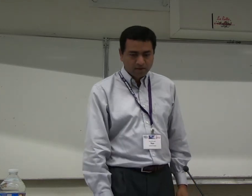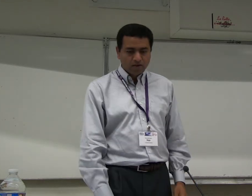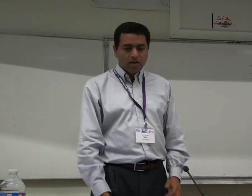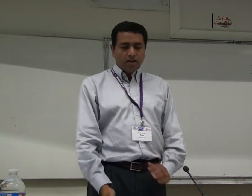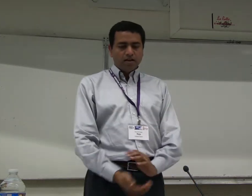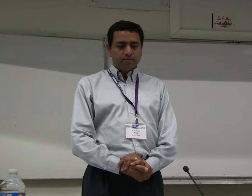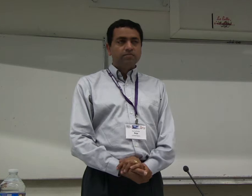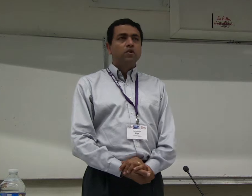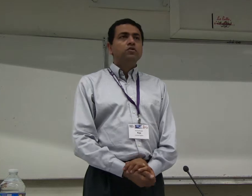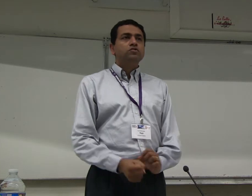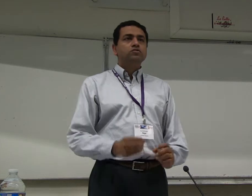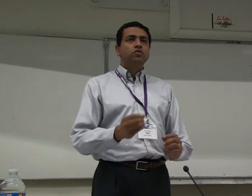implementation.